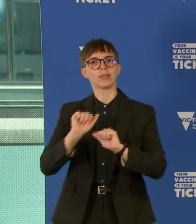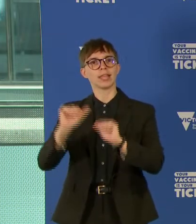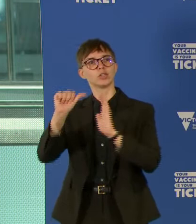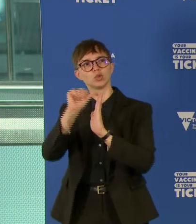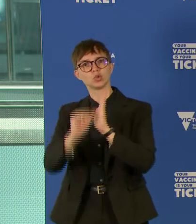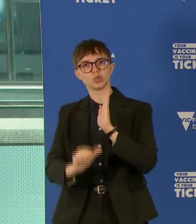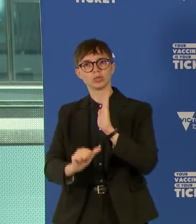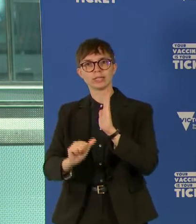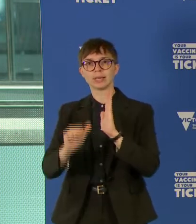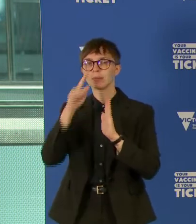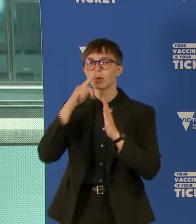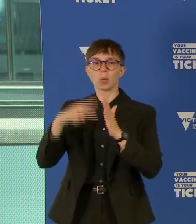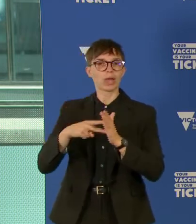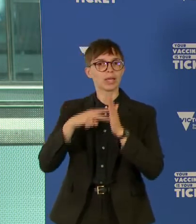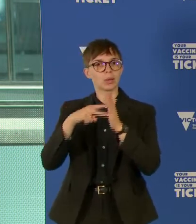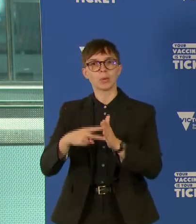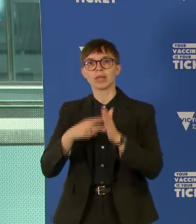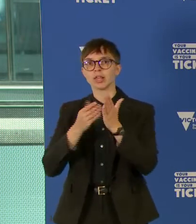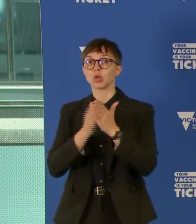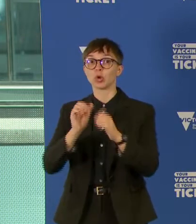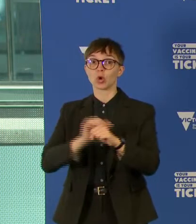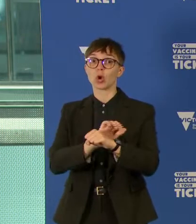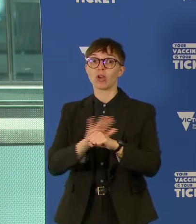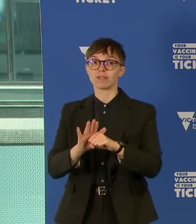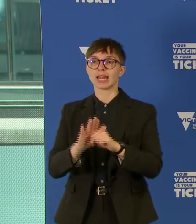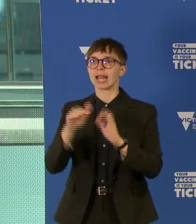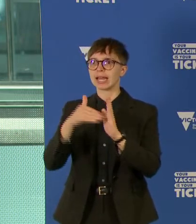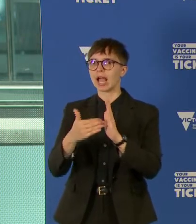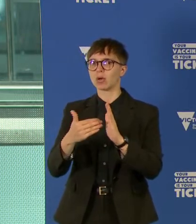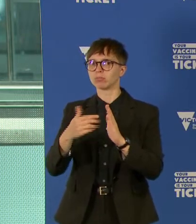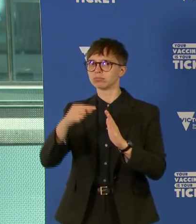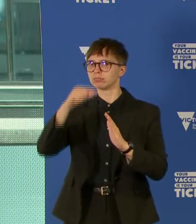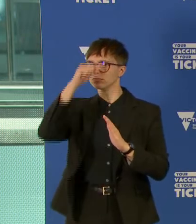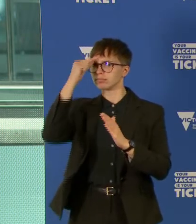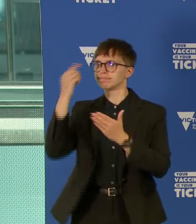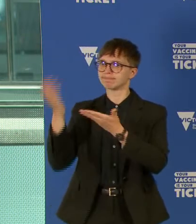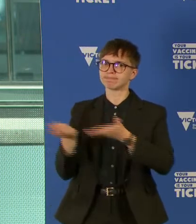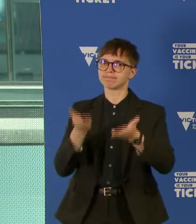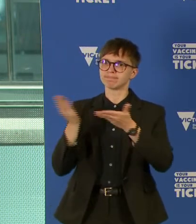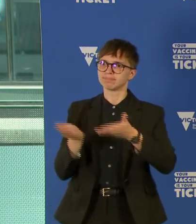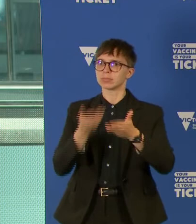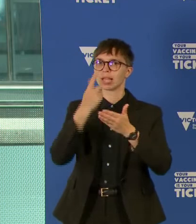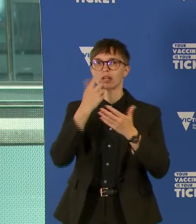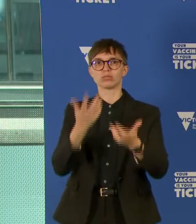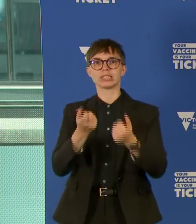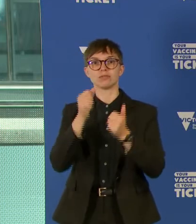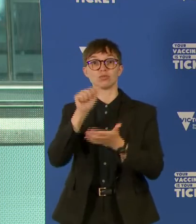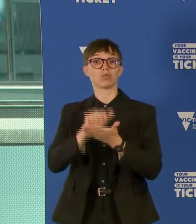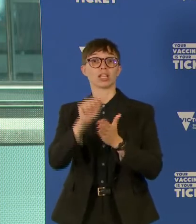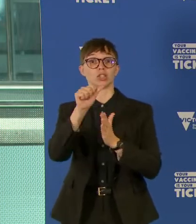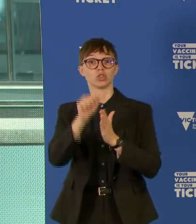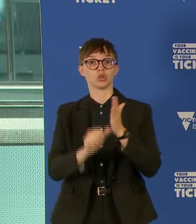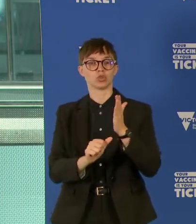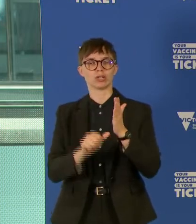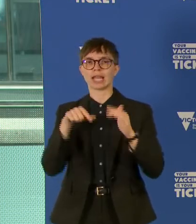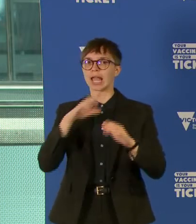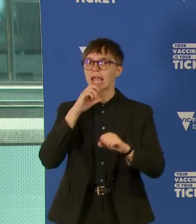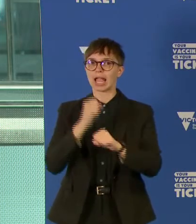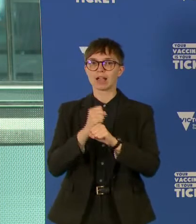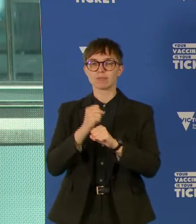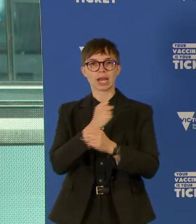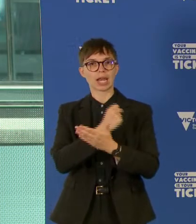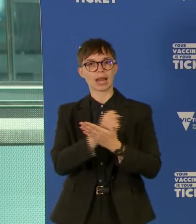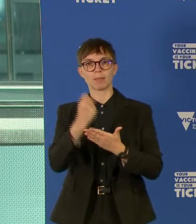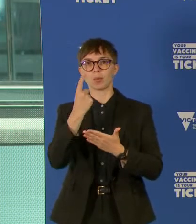structural changes that place a sustainable healthcare system at the heart of what this government is on about.